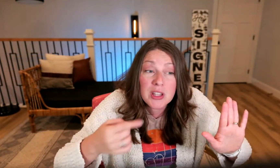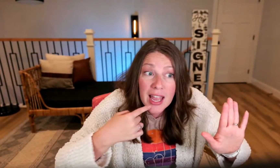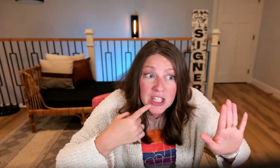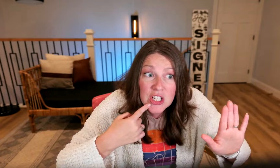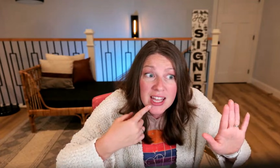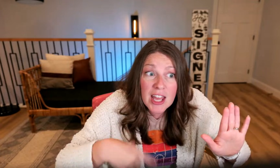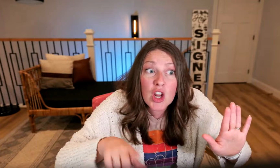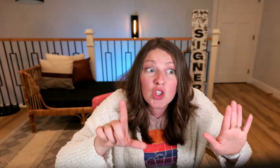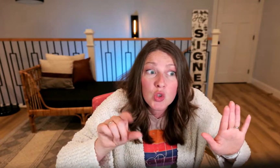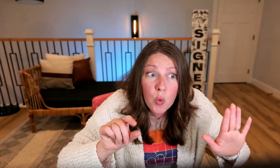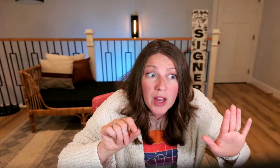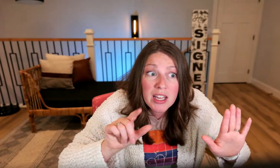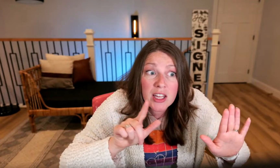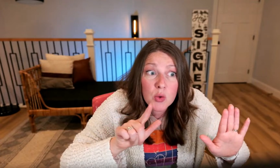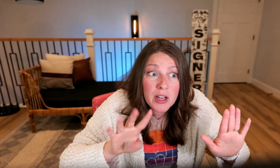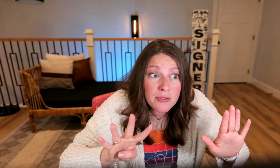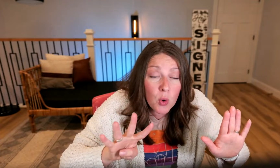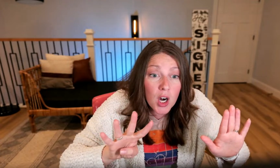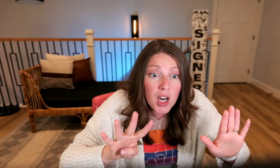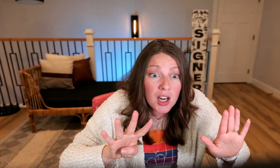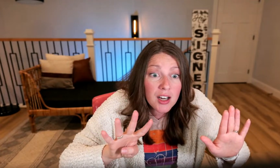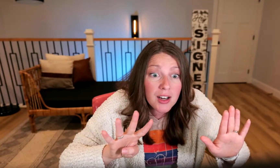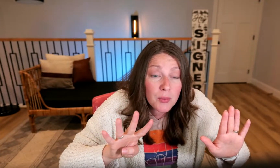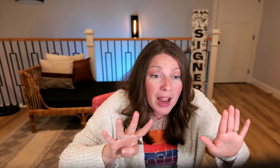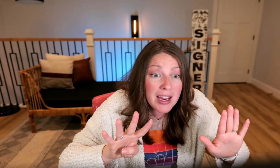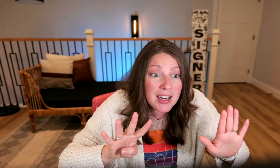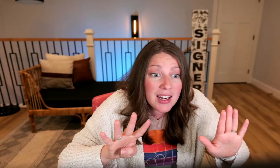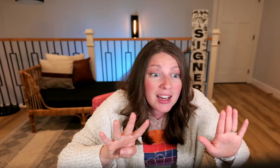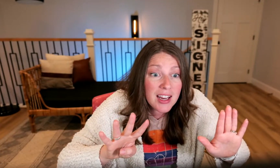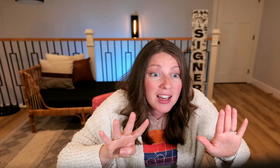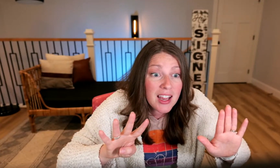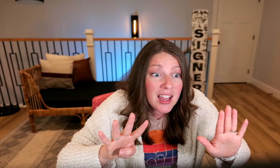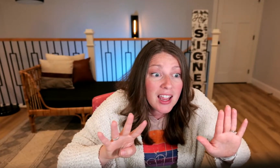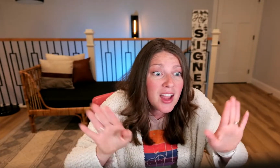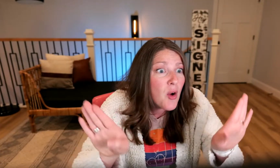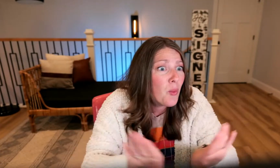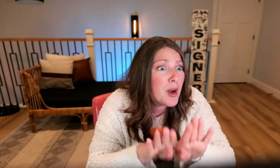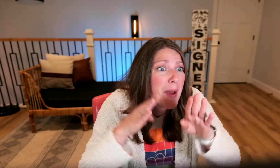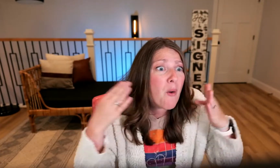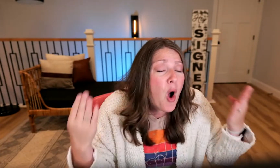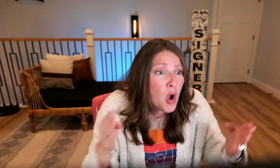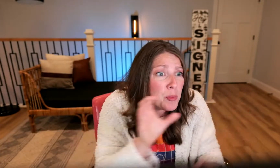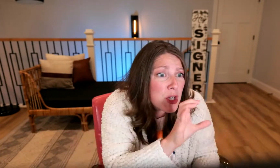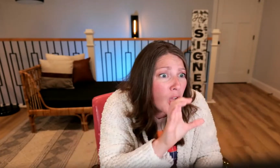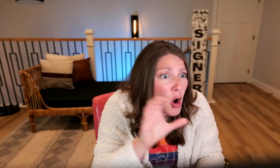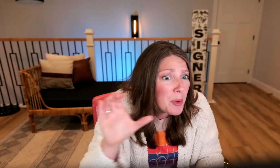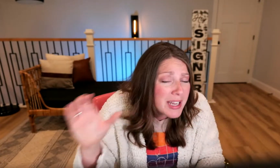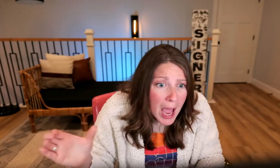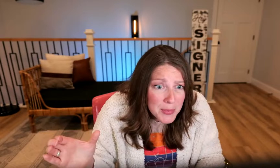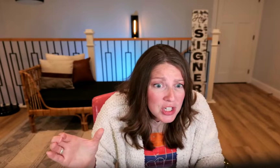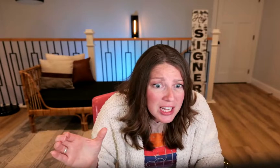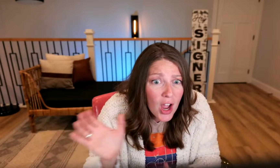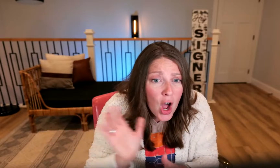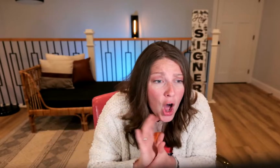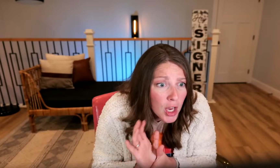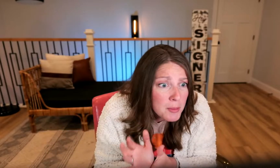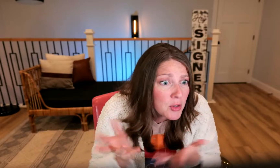Like she said, 2024, right? What about open captioning on